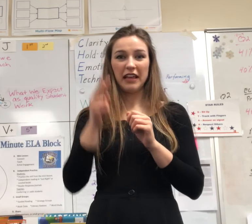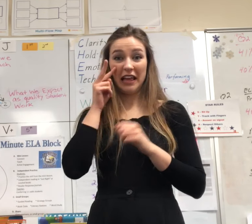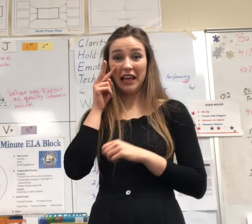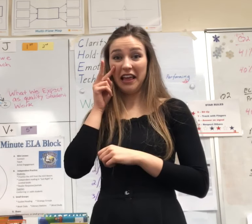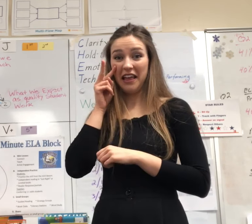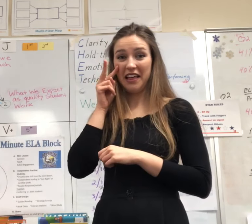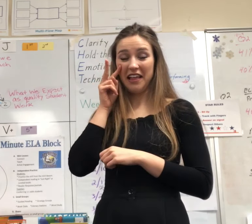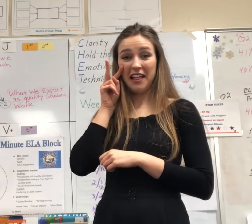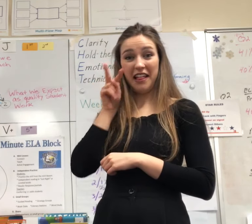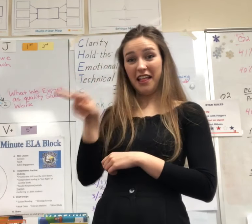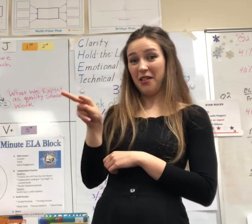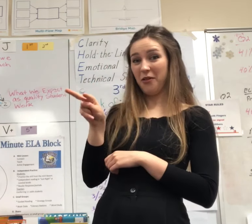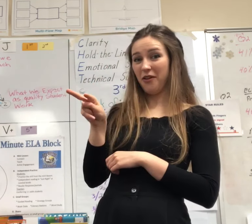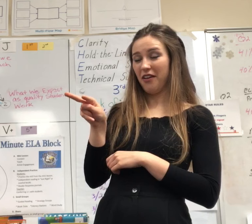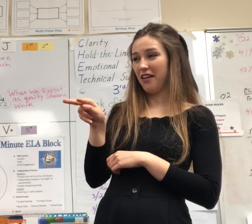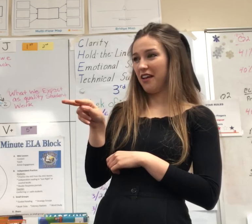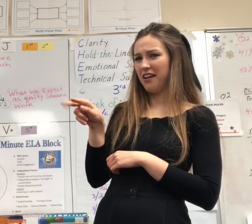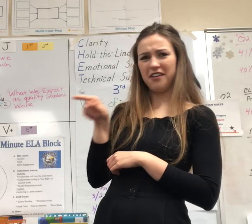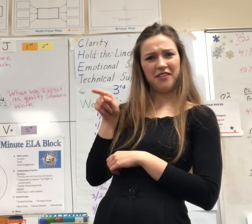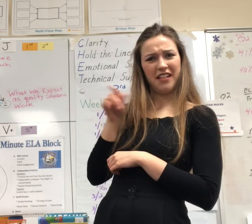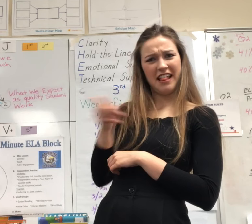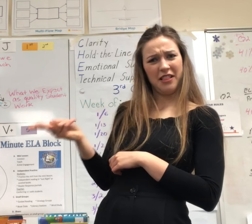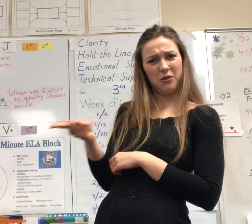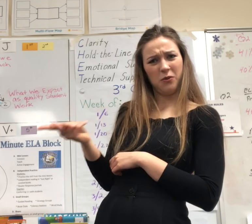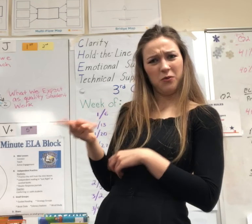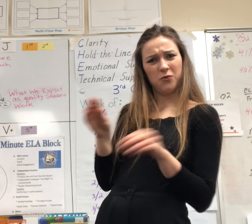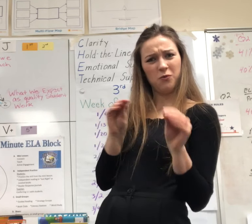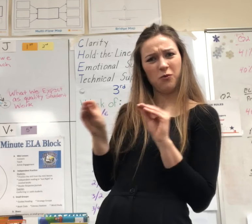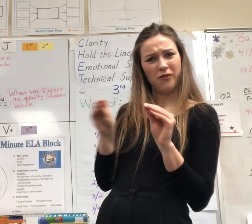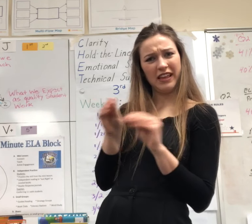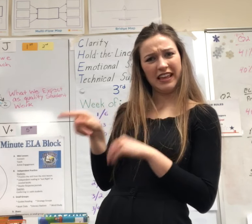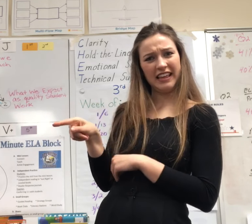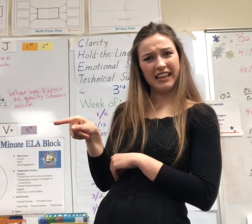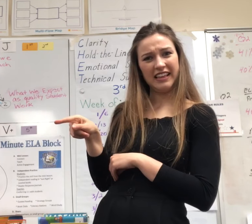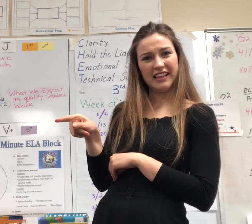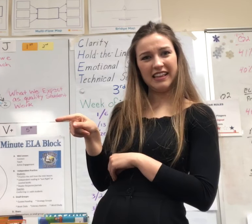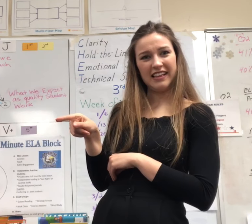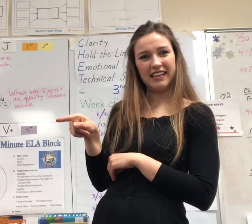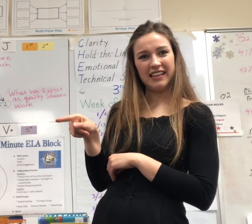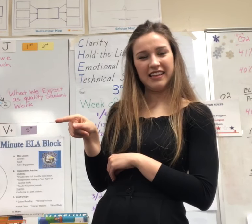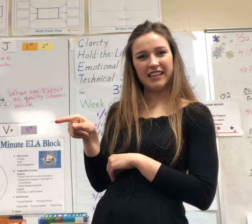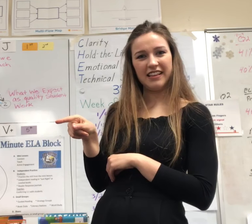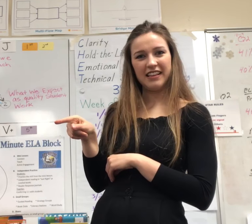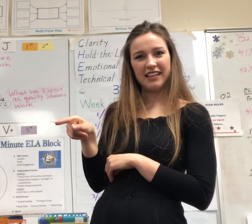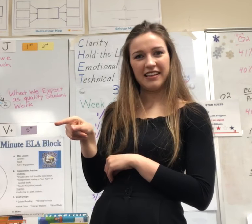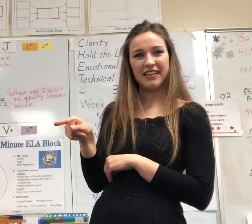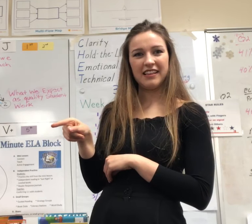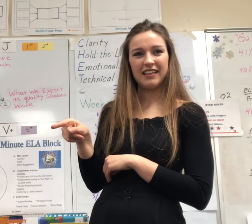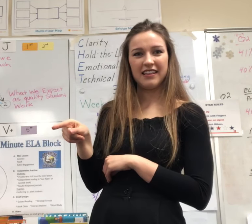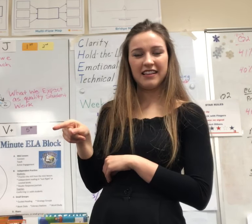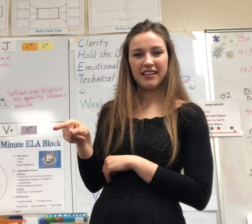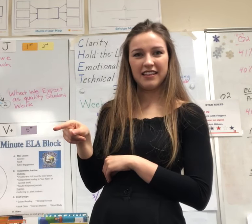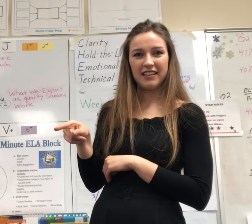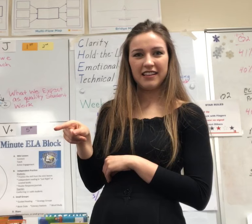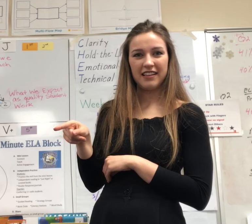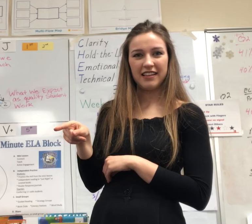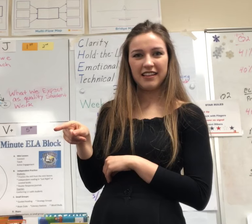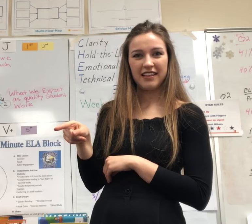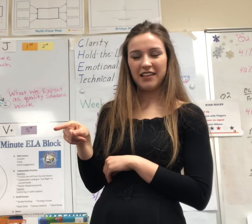Okay? Are we moving? No? Well, I just moved my hand, but I mean, am I moving her hand? Is she